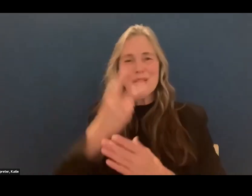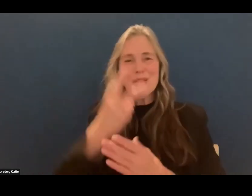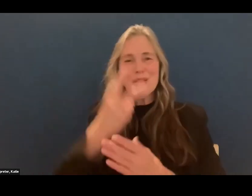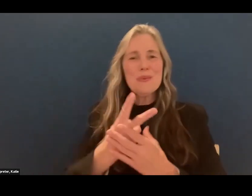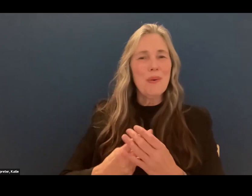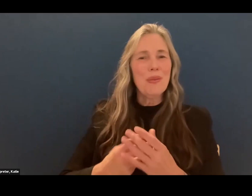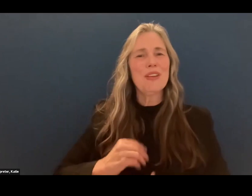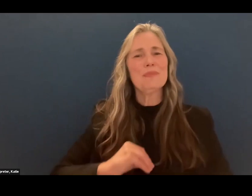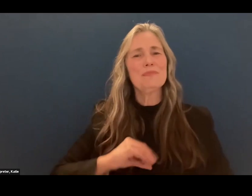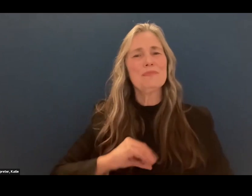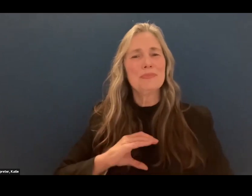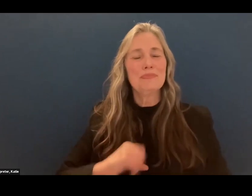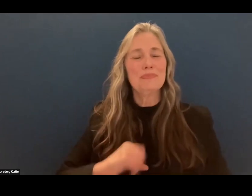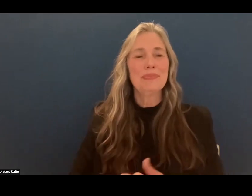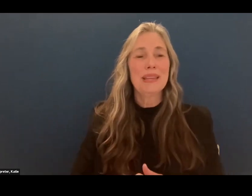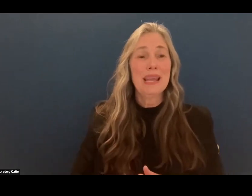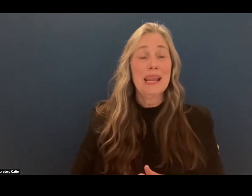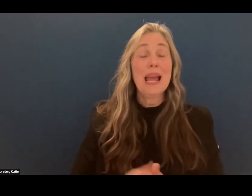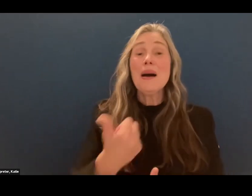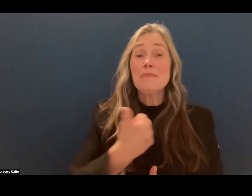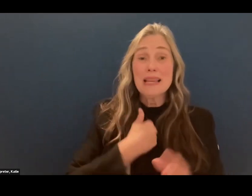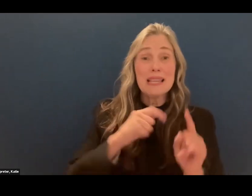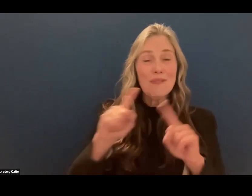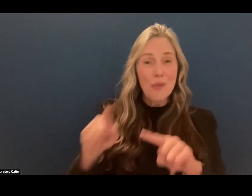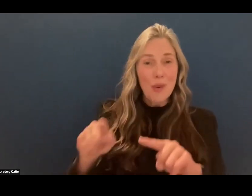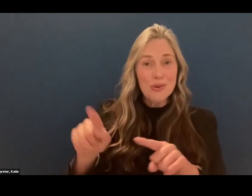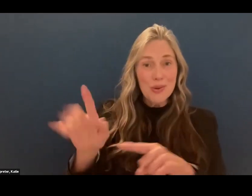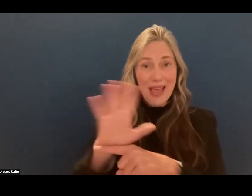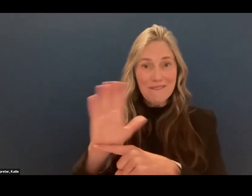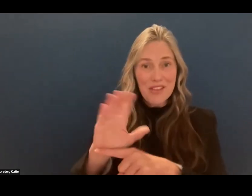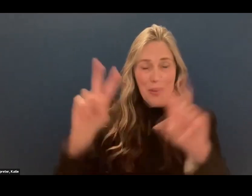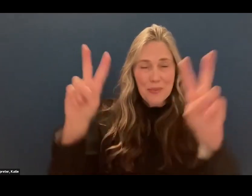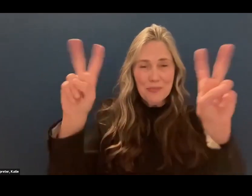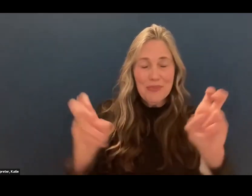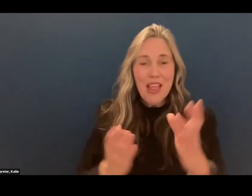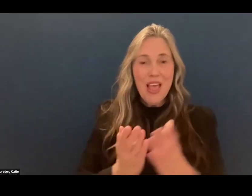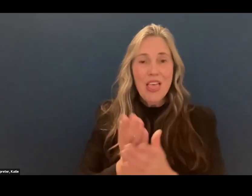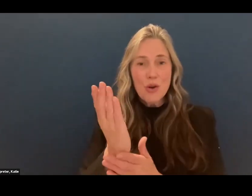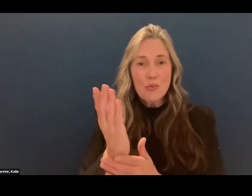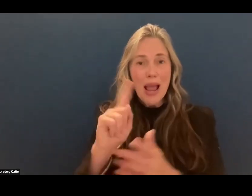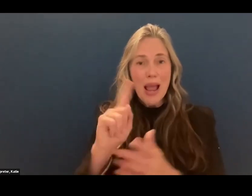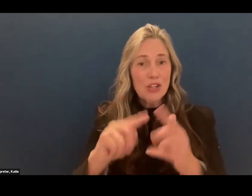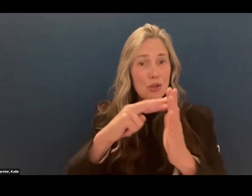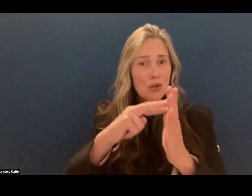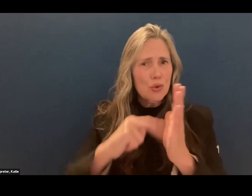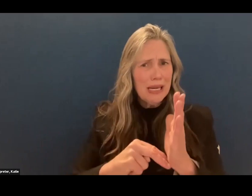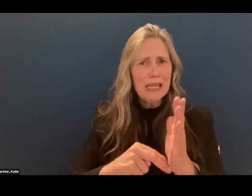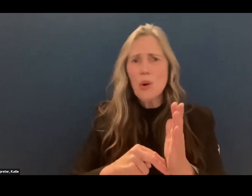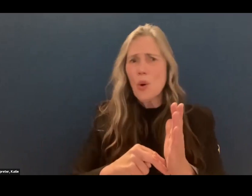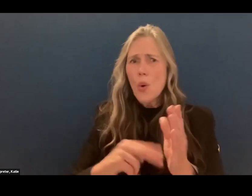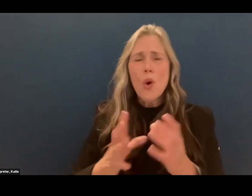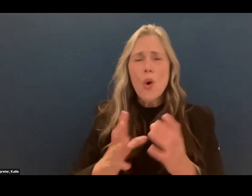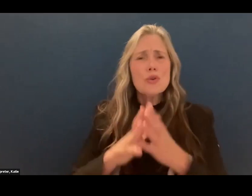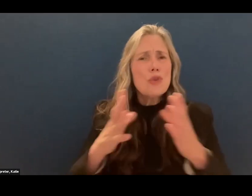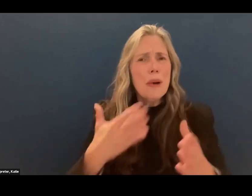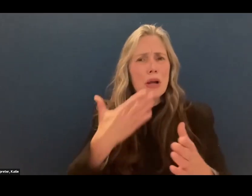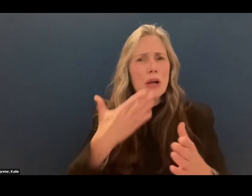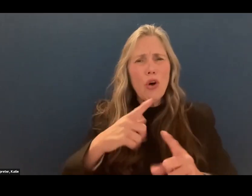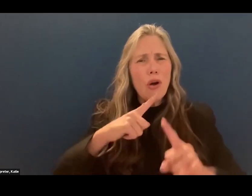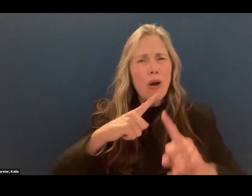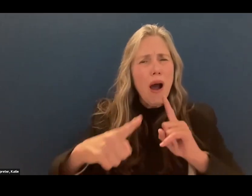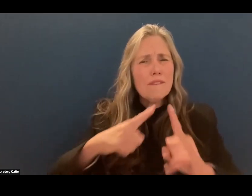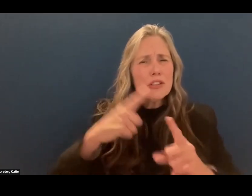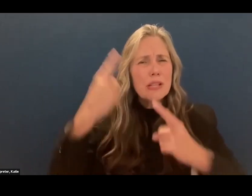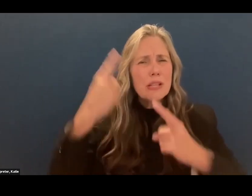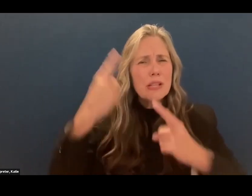I also attended the Right to Read film, and it was a good experience filled with really good conversation. And there were a lot of